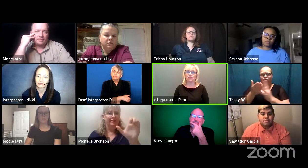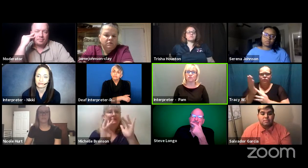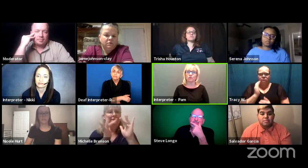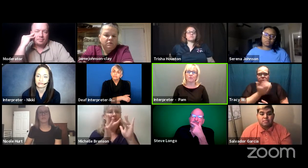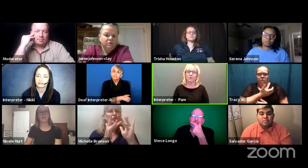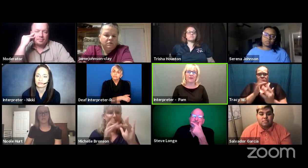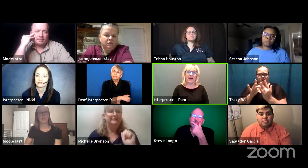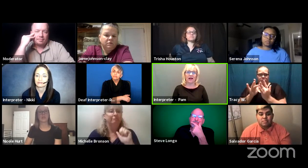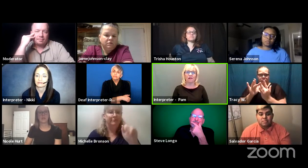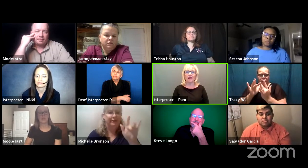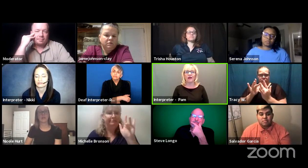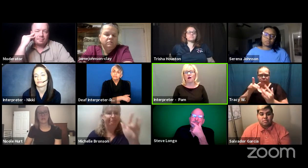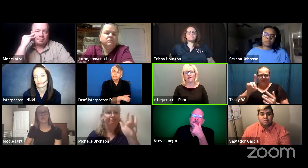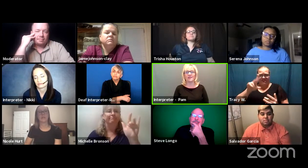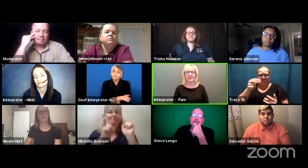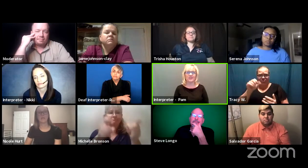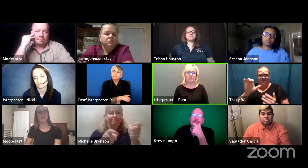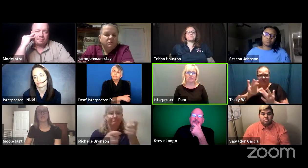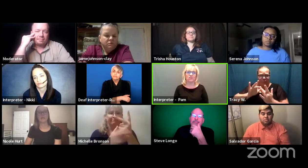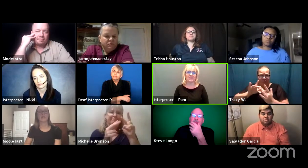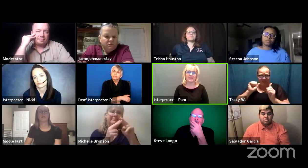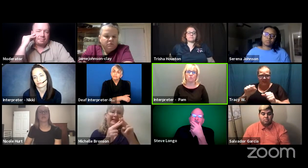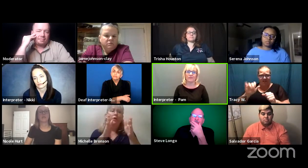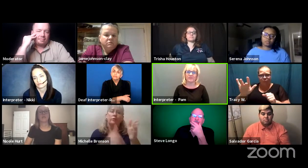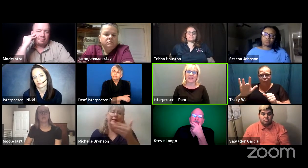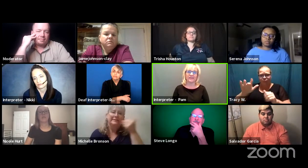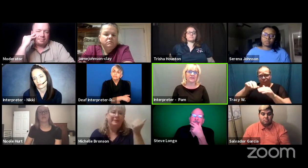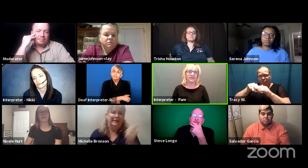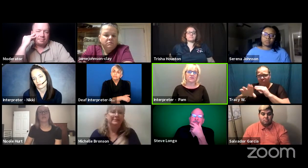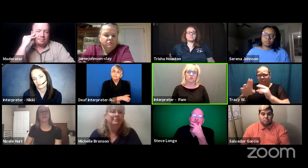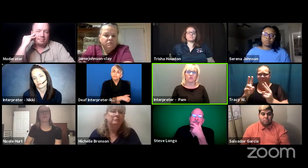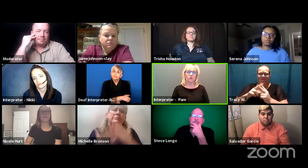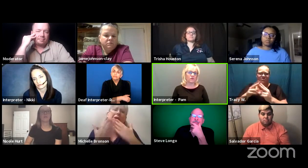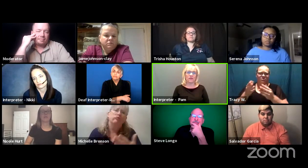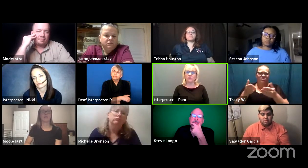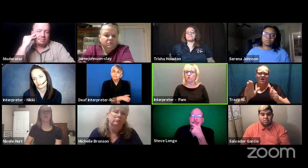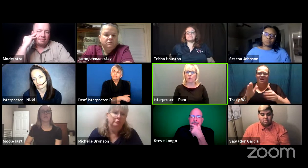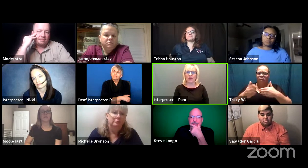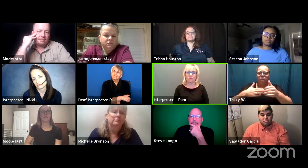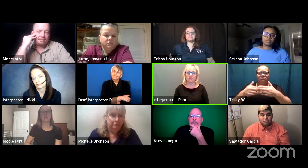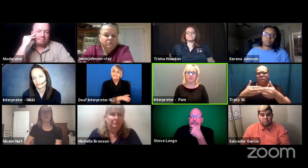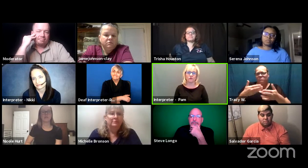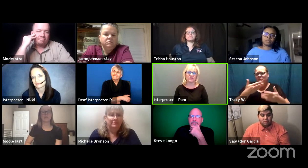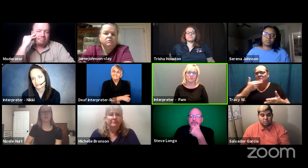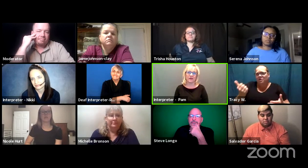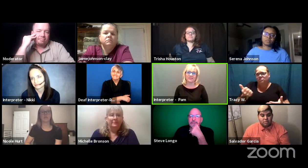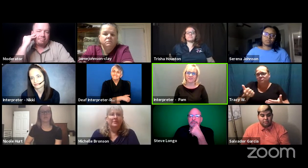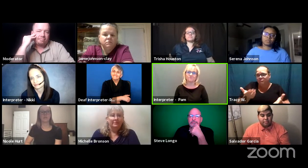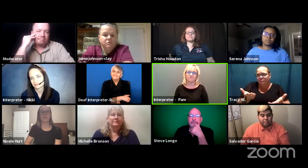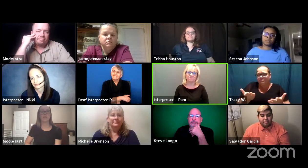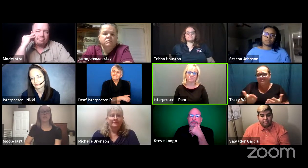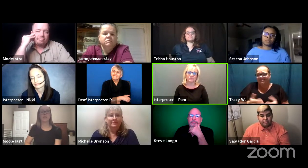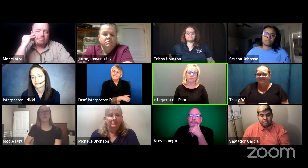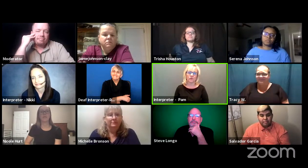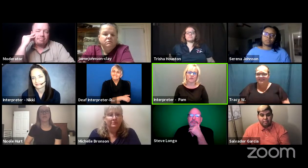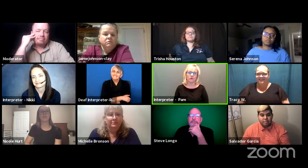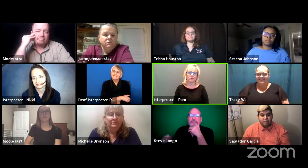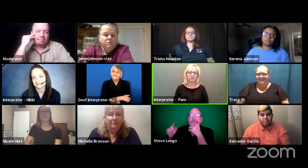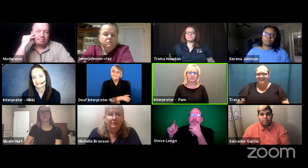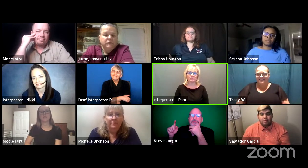through PayPal on the DHHSC website. So though either way, whichever is best for the donor.